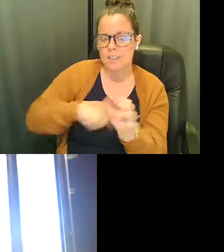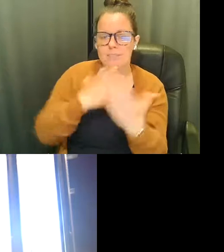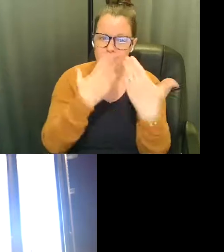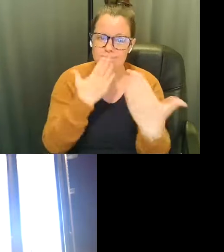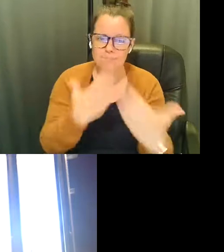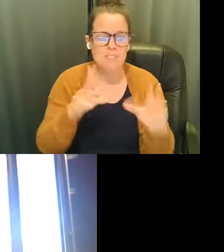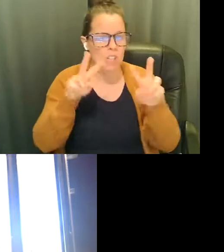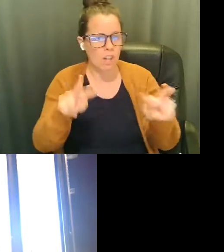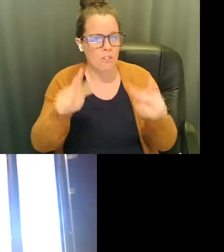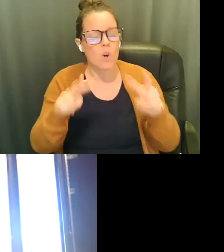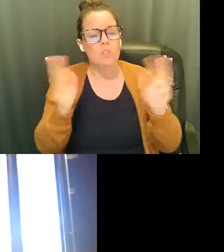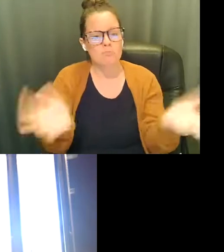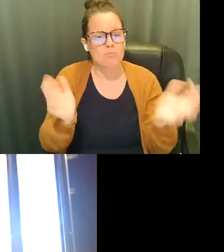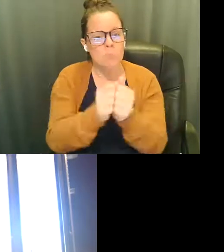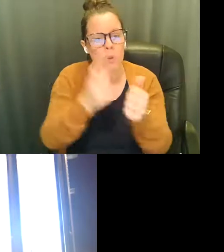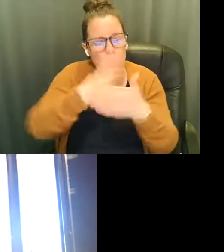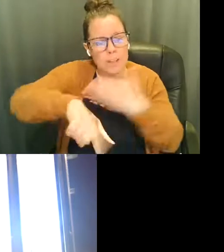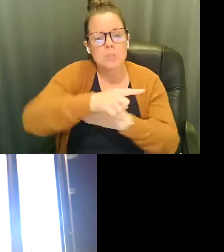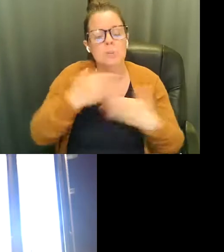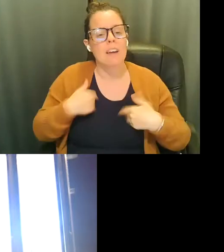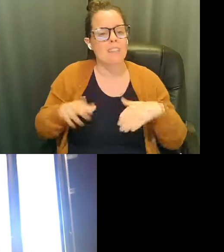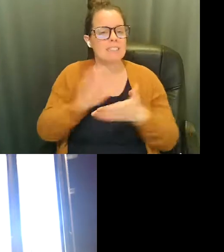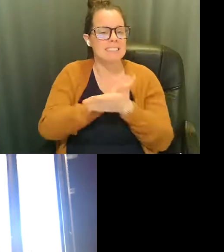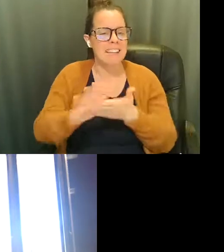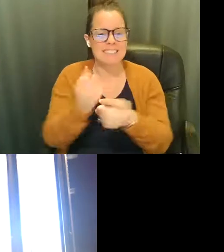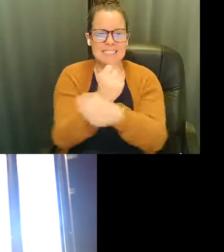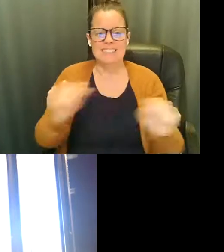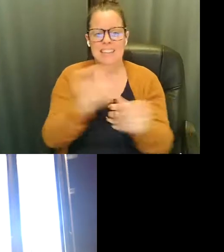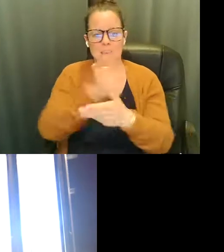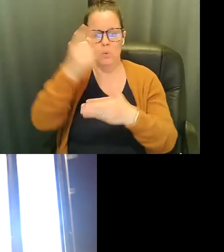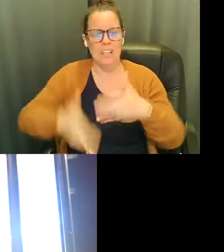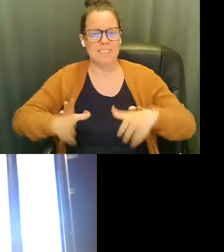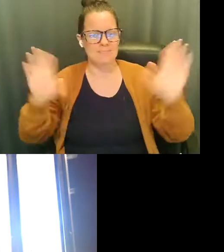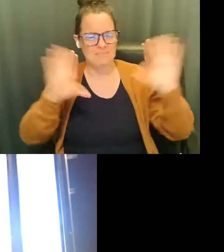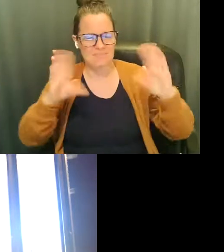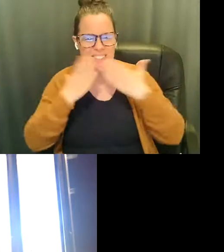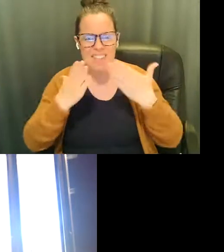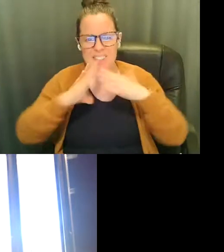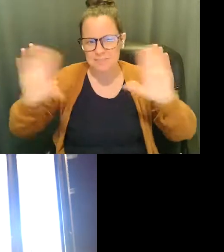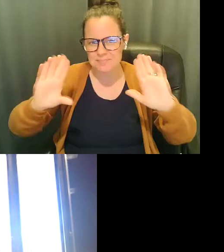talking with you all again next week. Have a nice and safe weekend. Thank you.